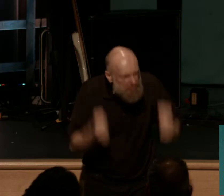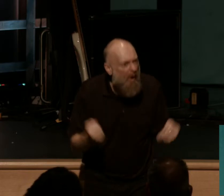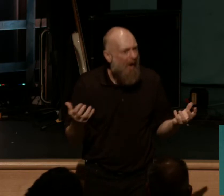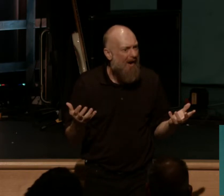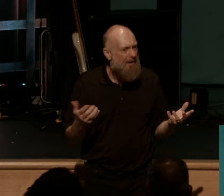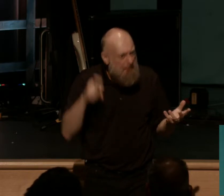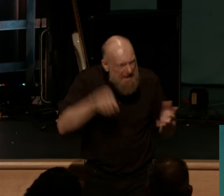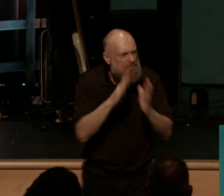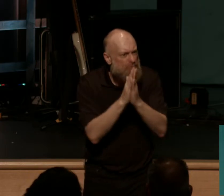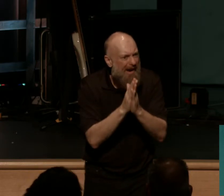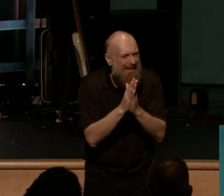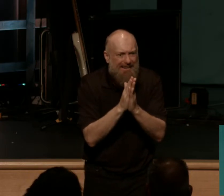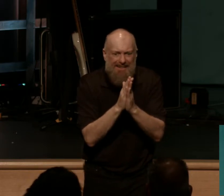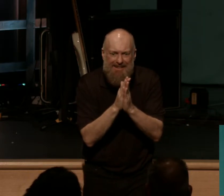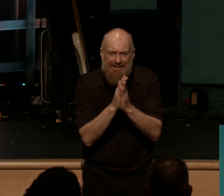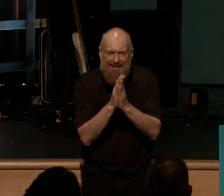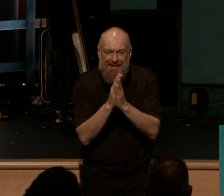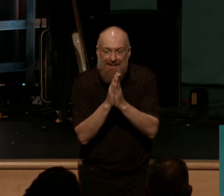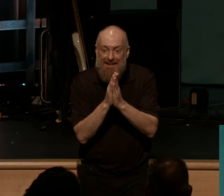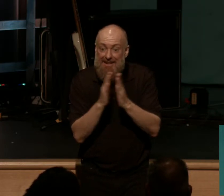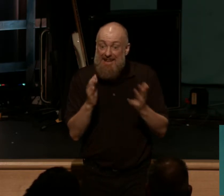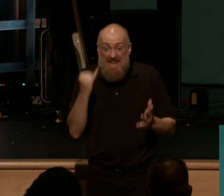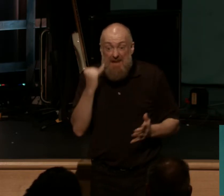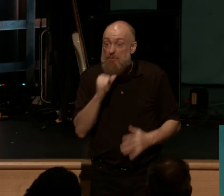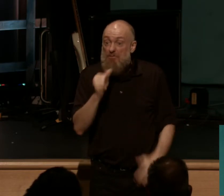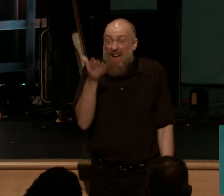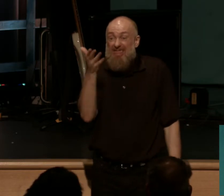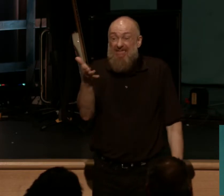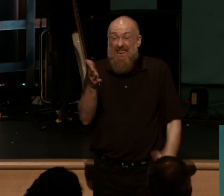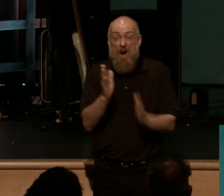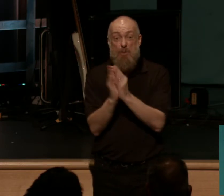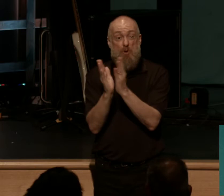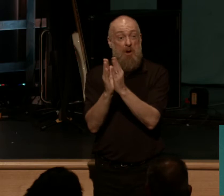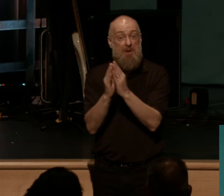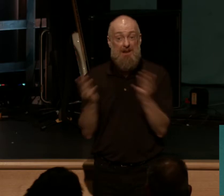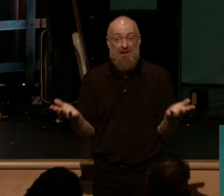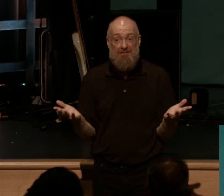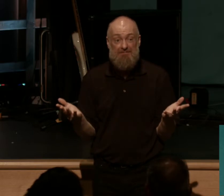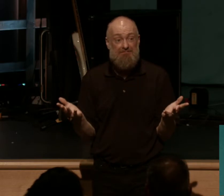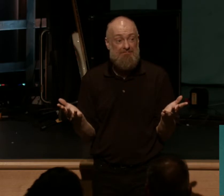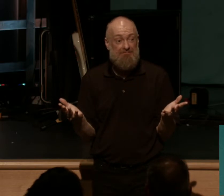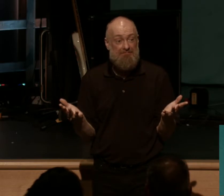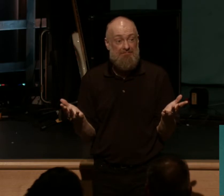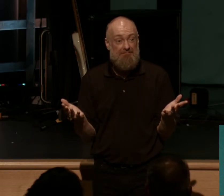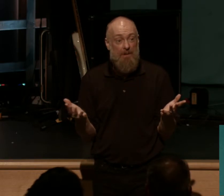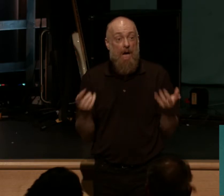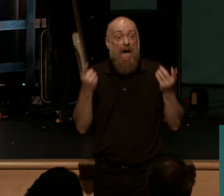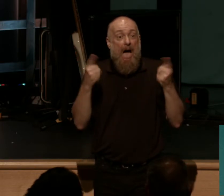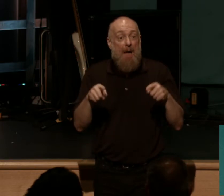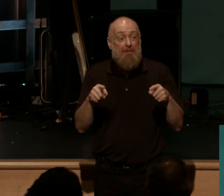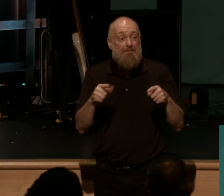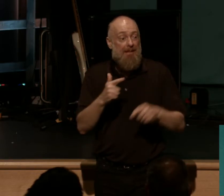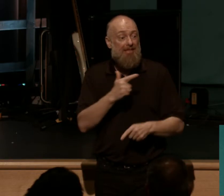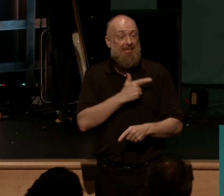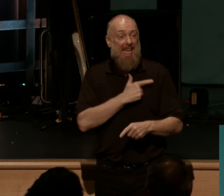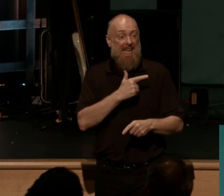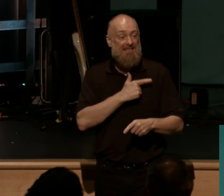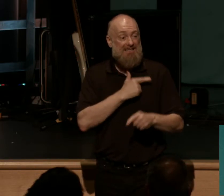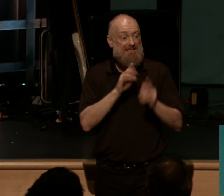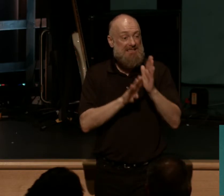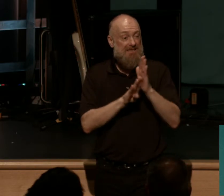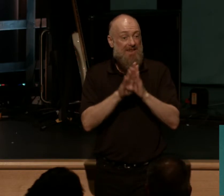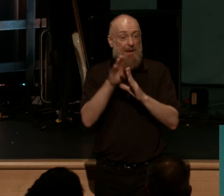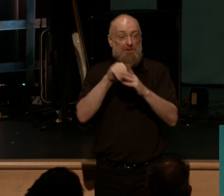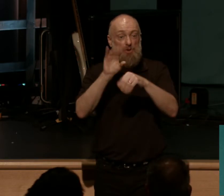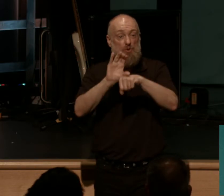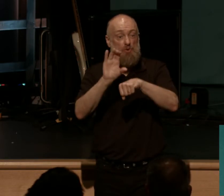it must pray. And listen, if he be not there, one of the first tokens of his absence will be slothfulness. And